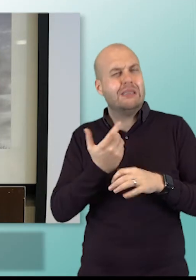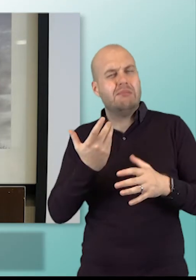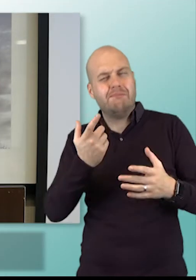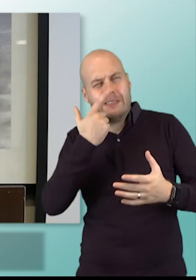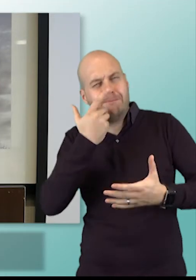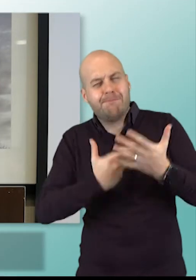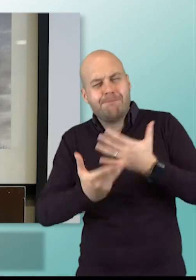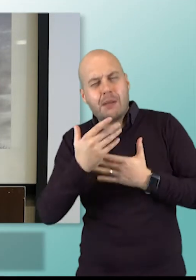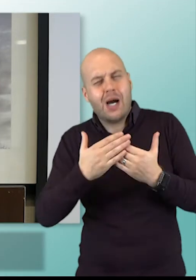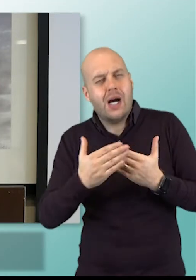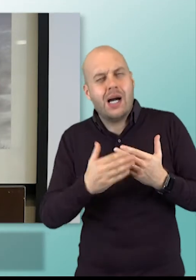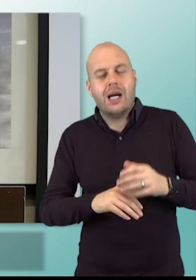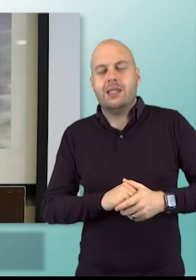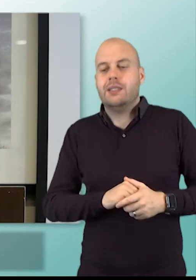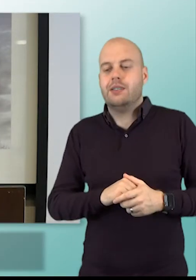Right.